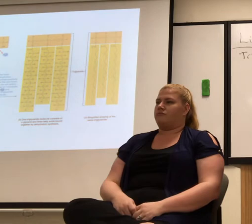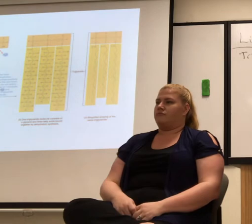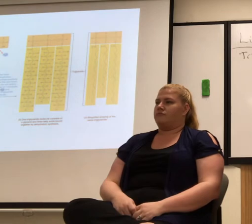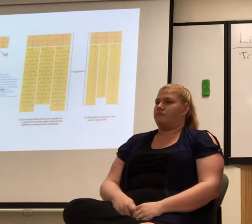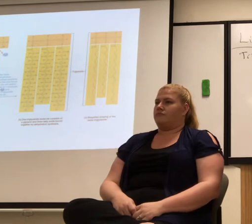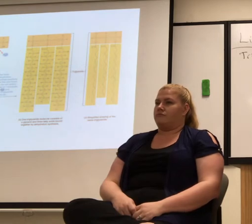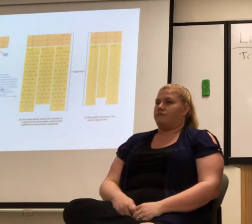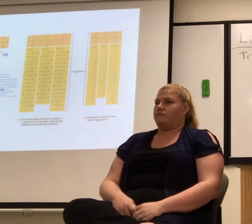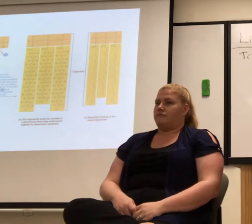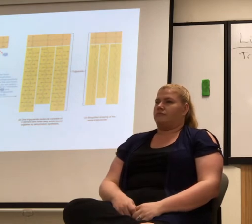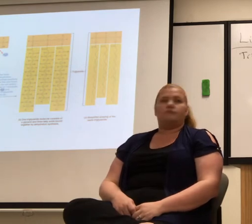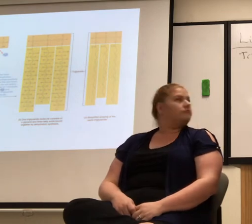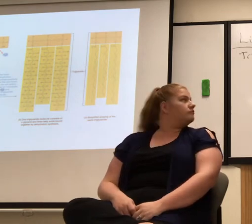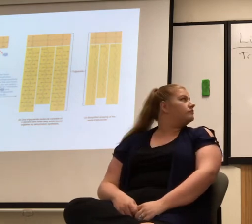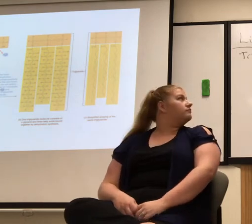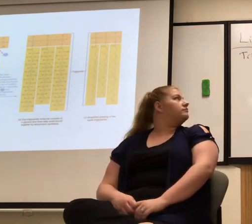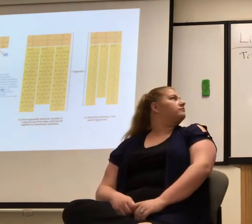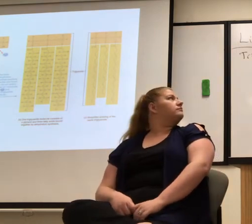Hydrocarbon, continue up here.